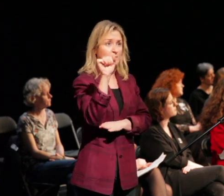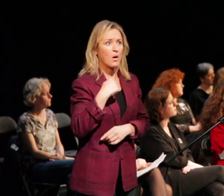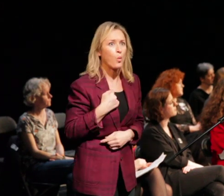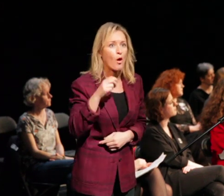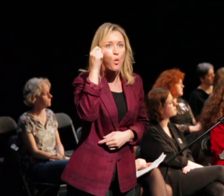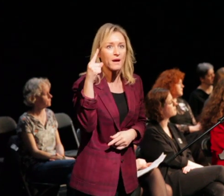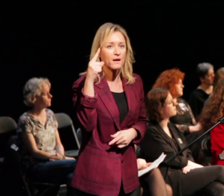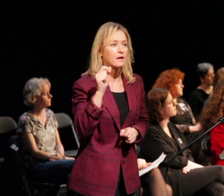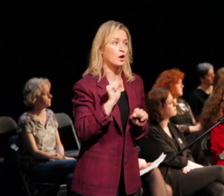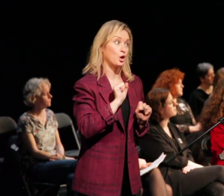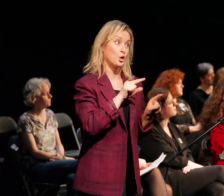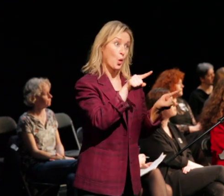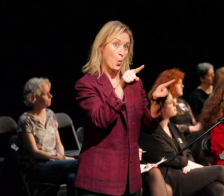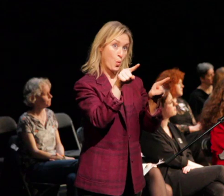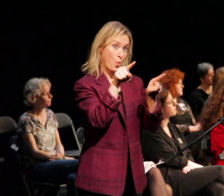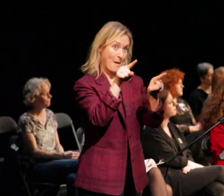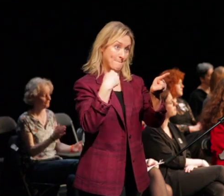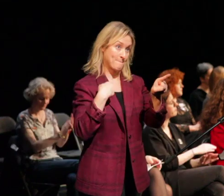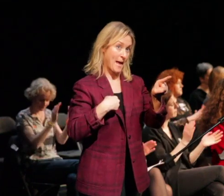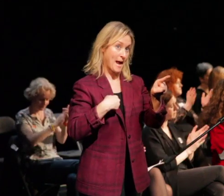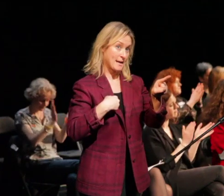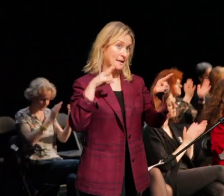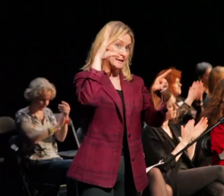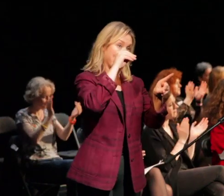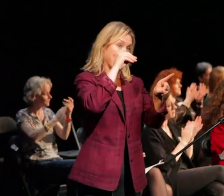And when you wake, we'll be gone.